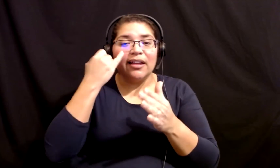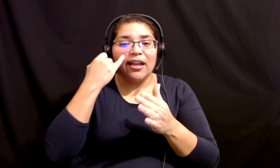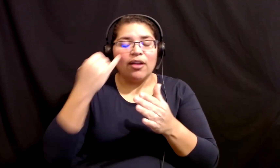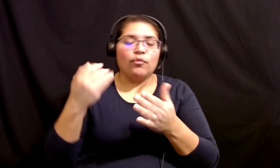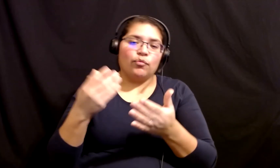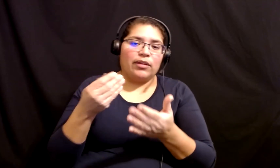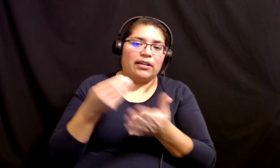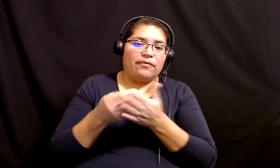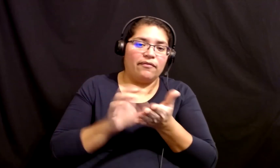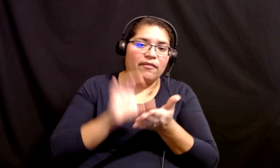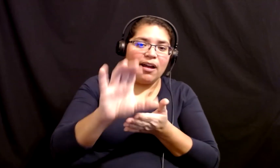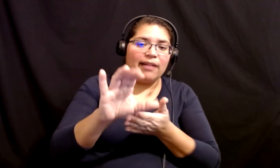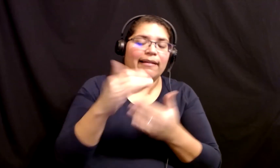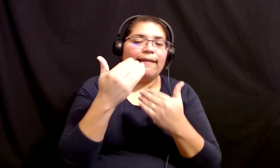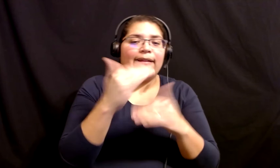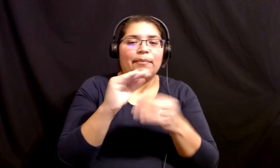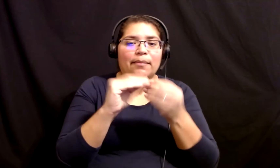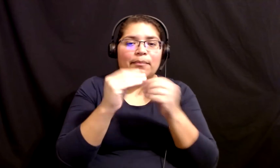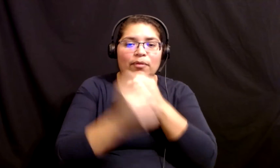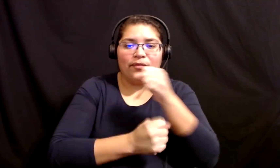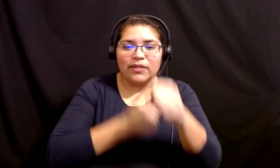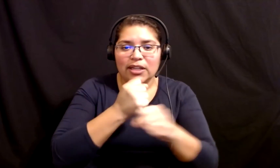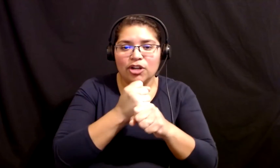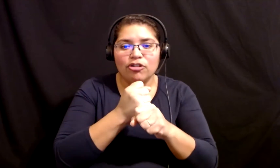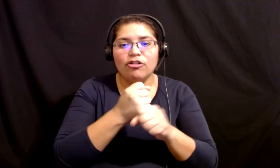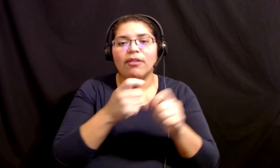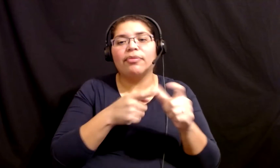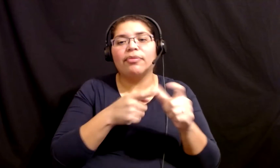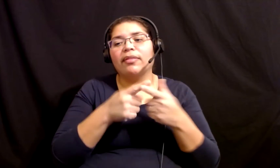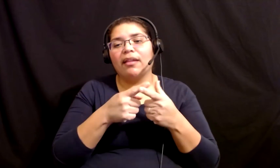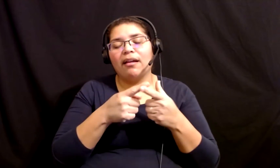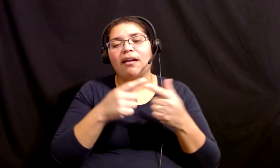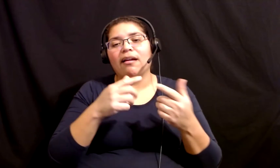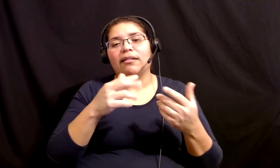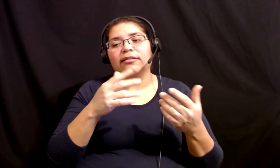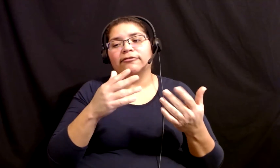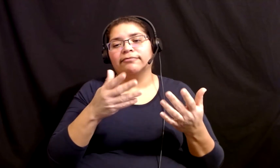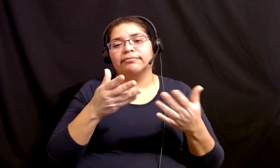maybe a limited number of years and then let